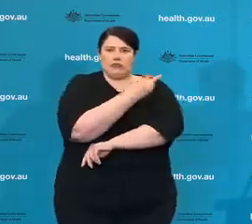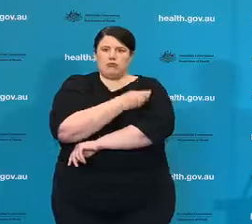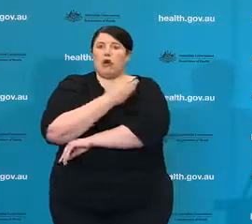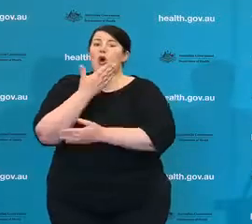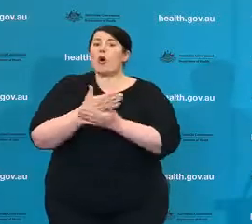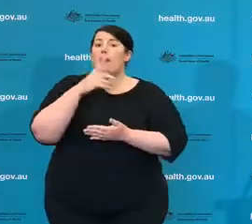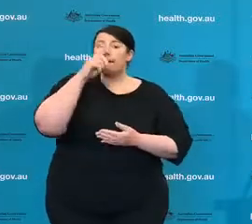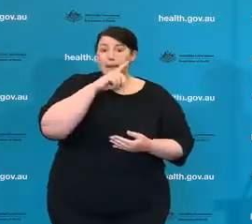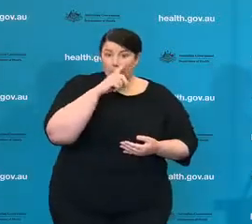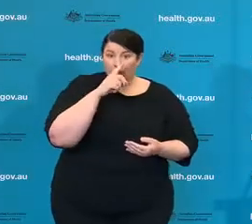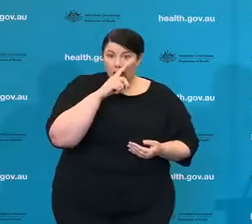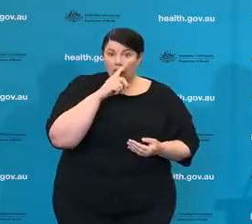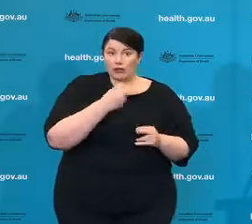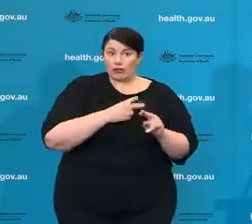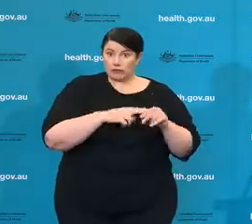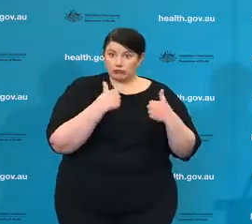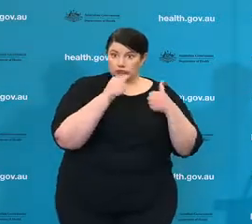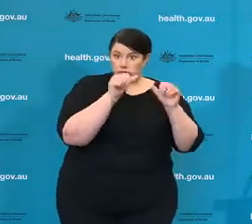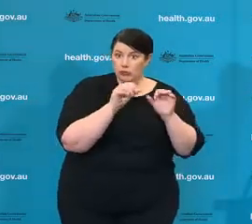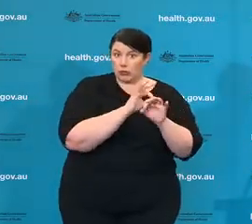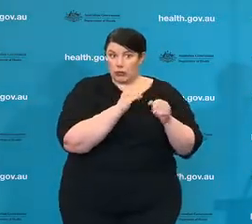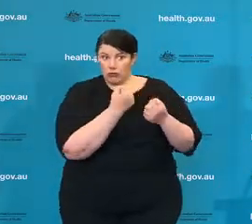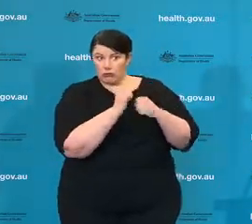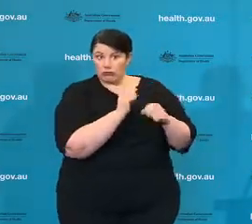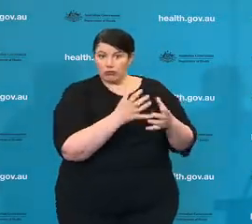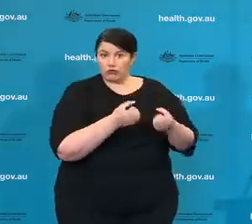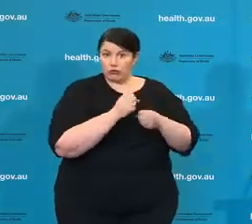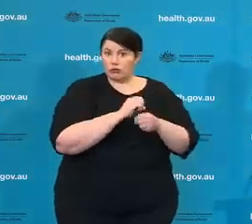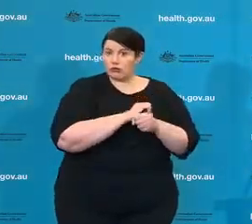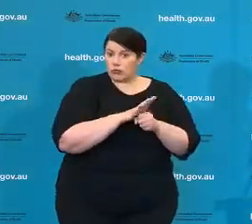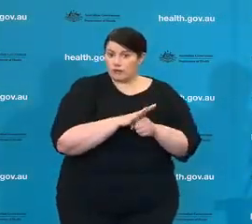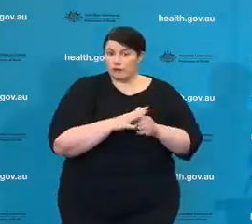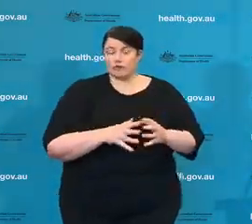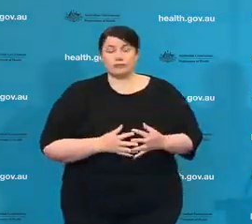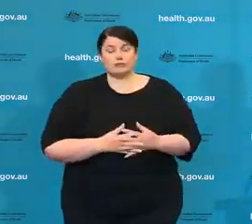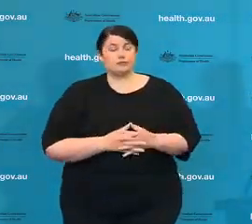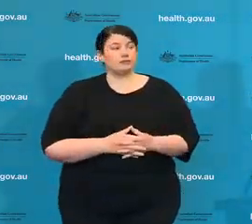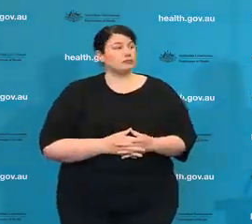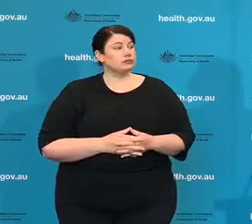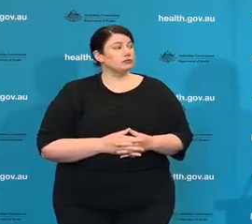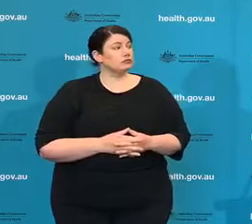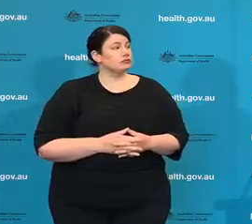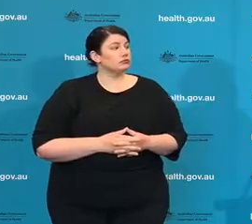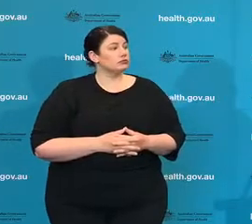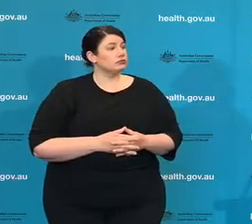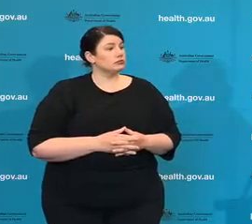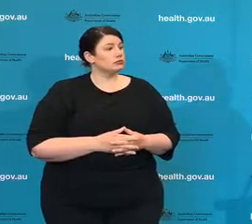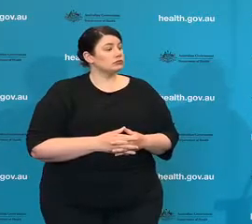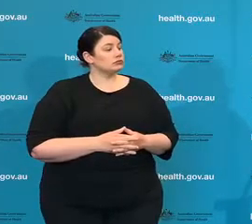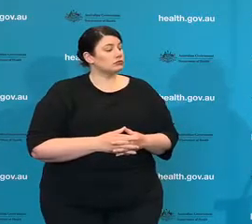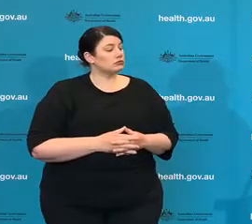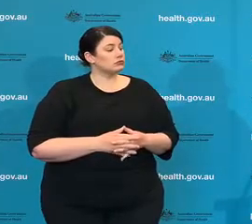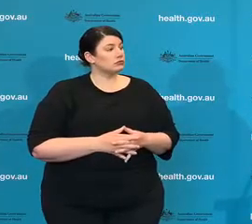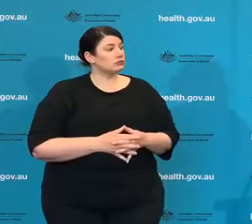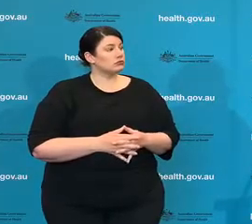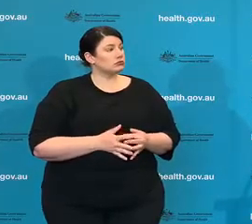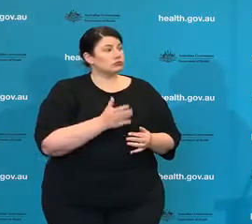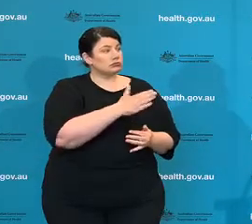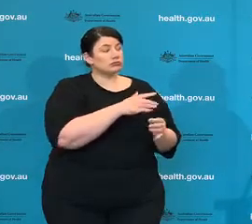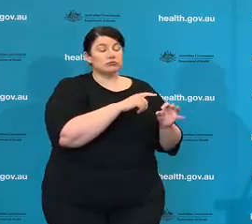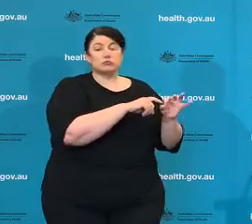it actually stops you getting the virus. Dr. Coatsworth, what's the threshold, not just for this trial, but any